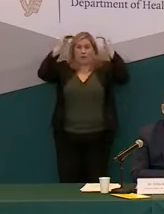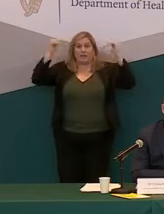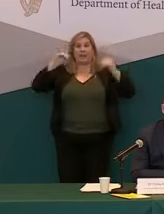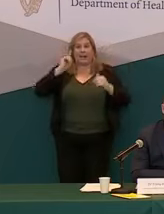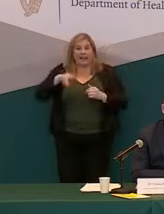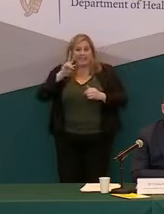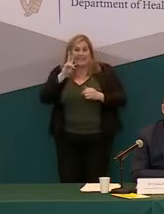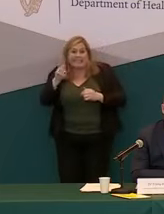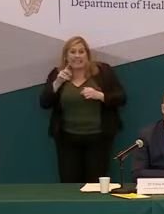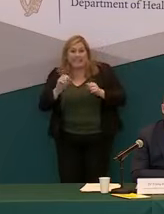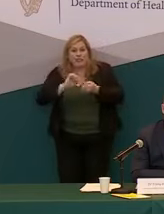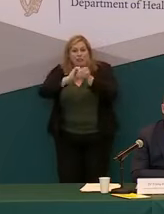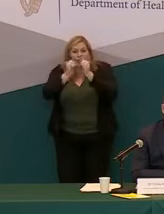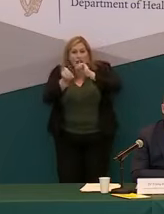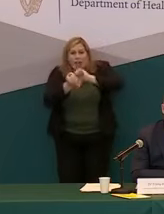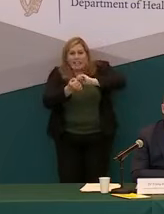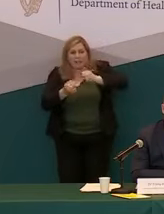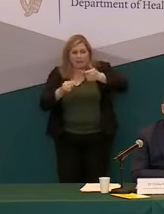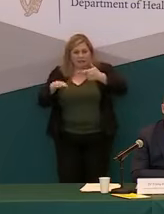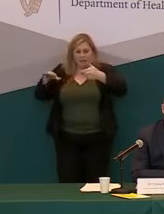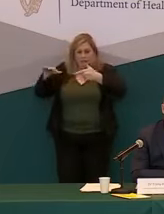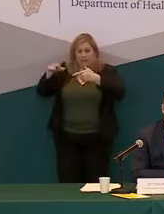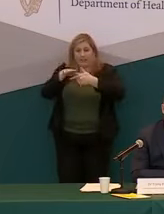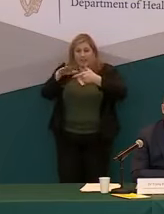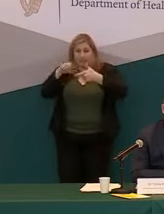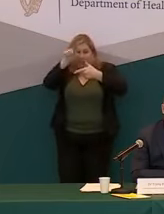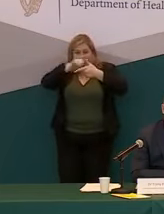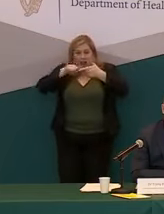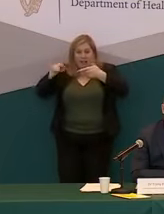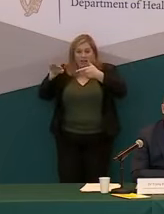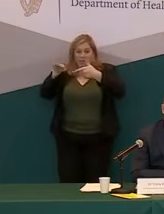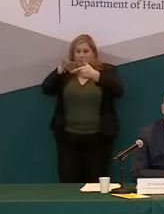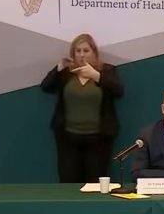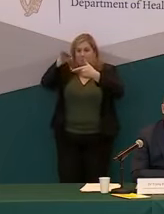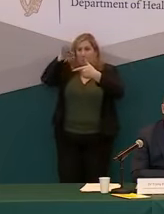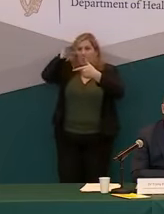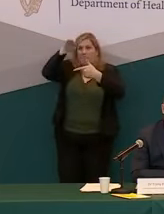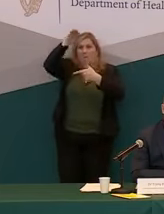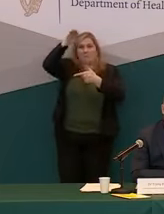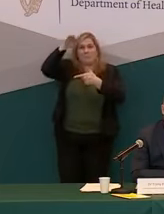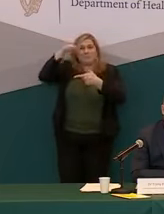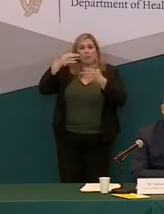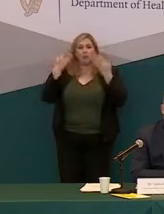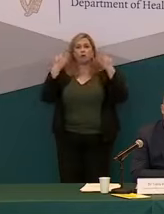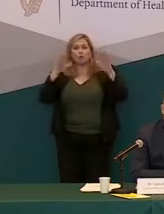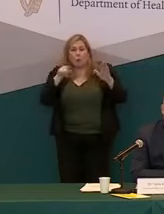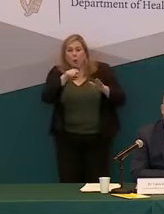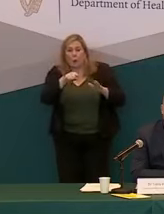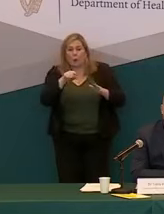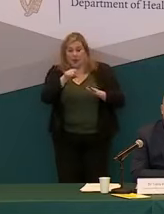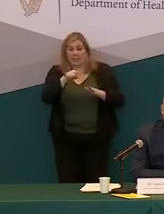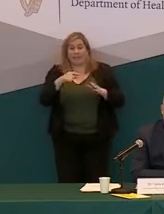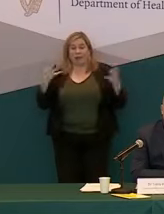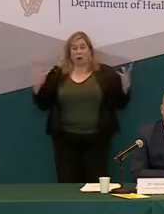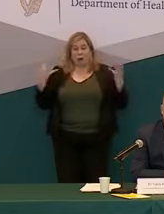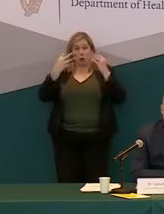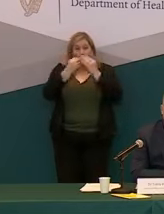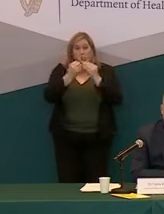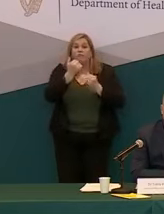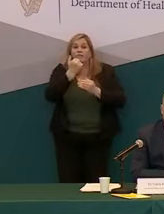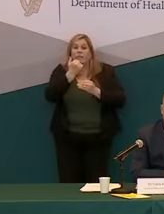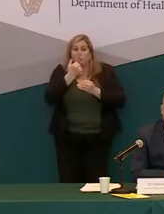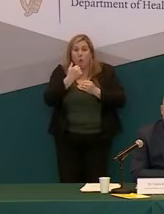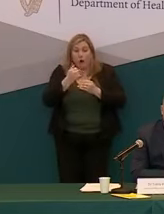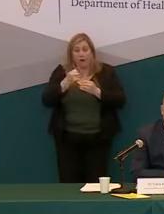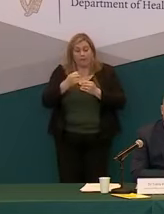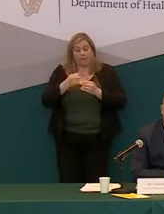subtle changes in the growth rate of an epidemic on these plots. So this is the cumulative number of cases with